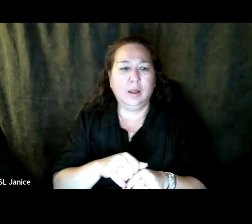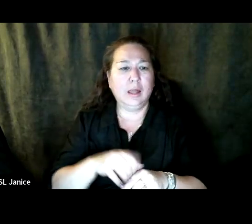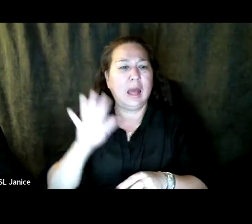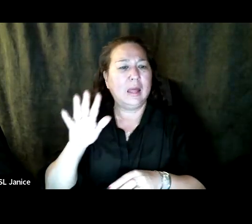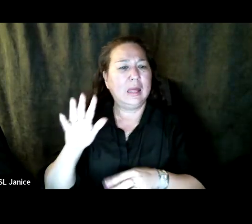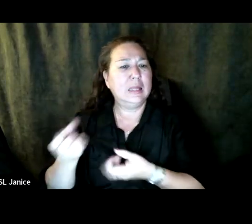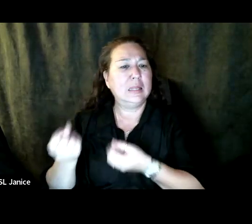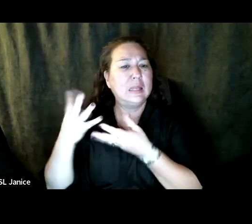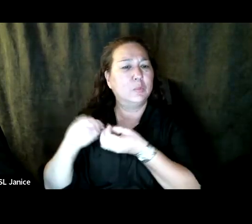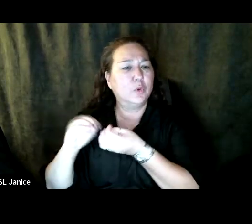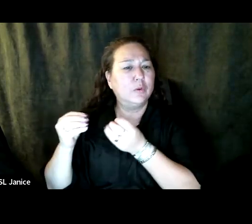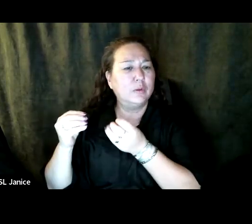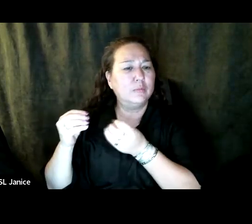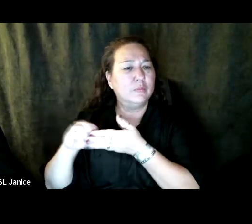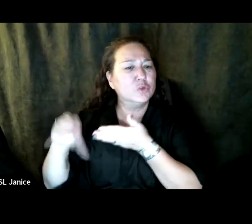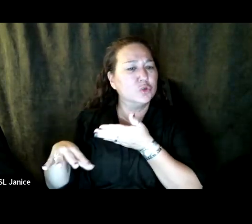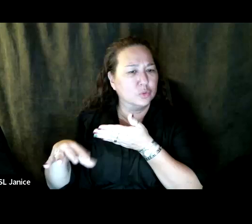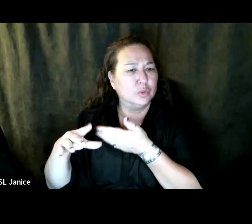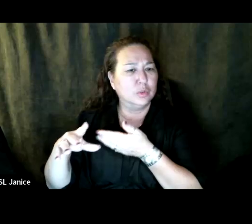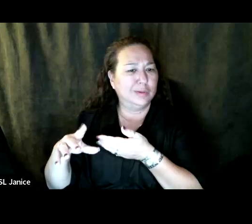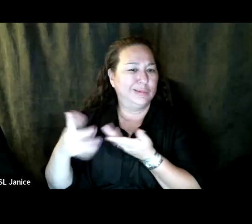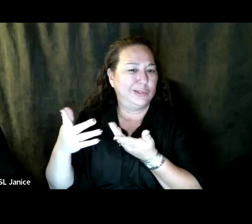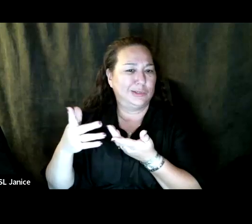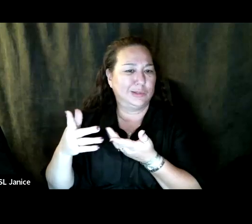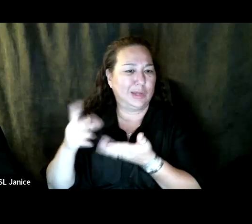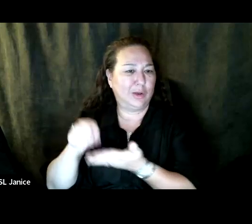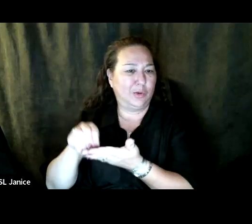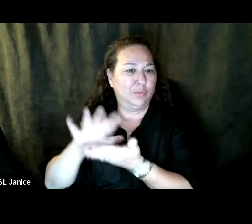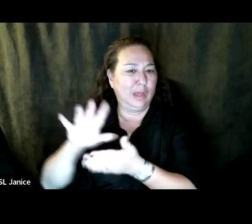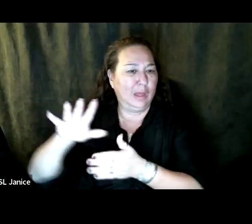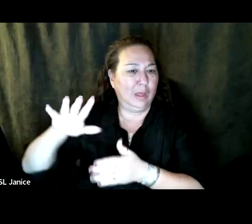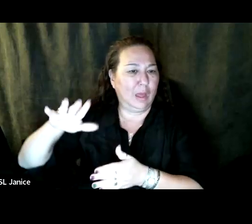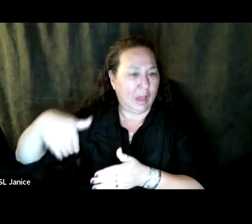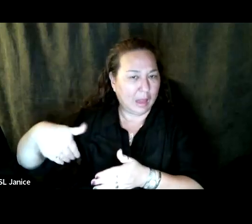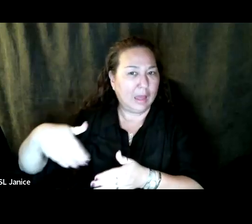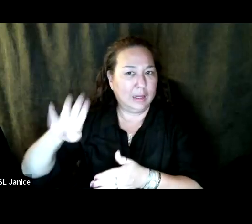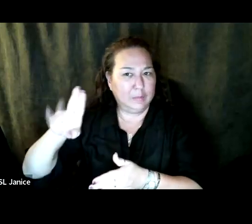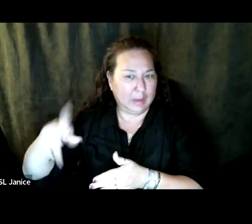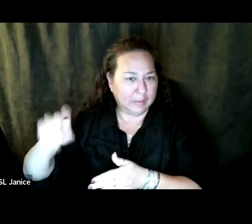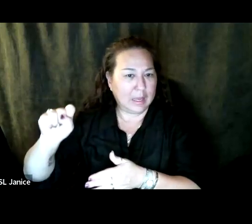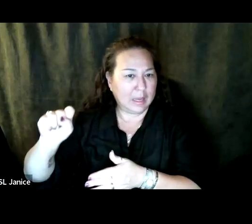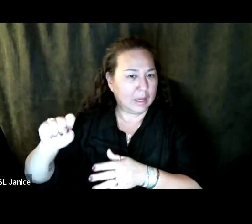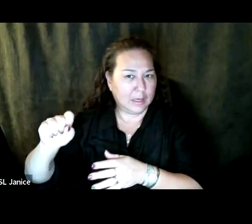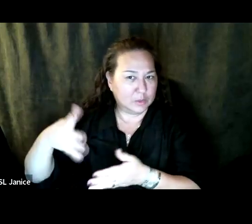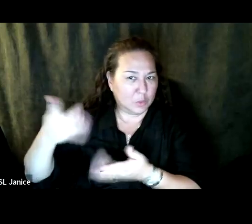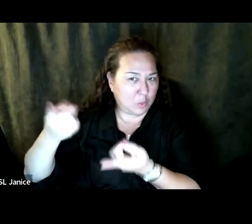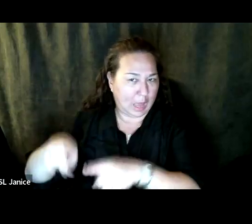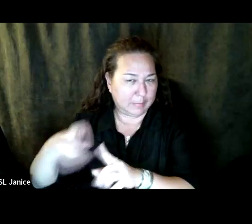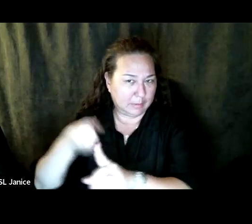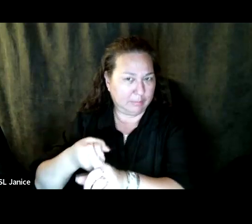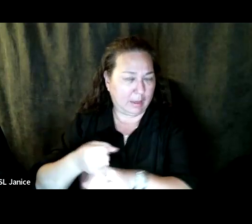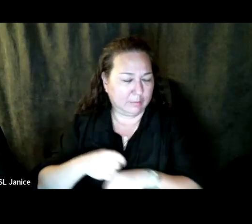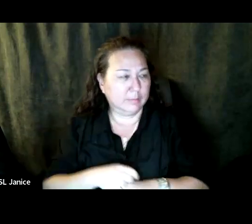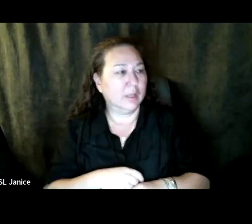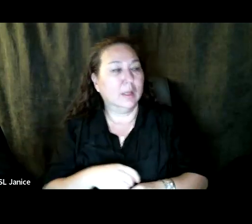routes? Yeah, so what that means is, as new students are coming in, we need to update the